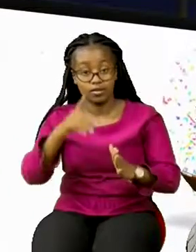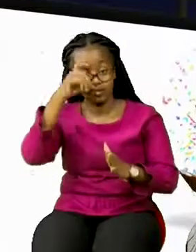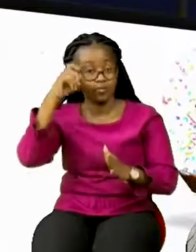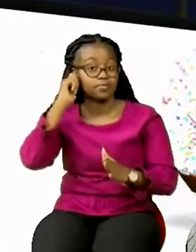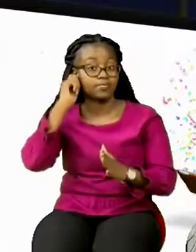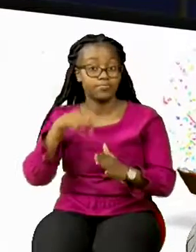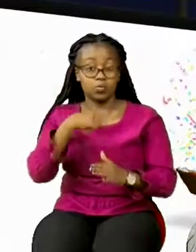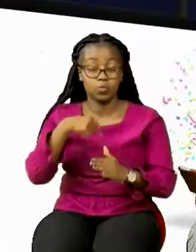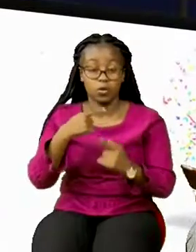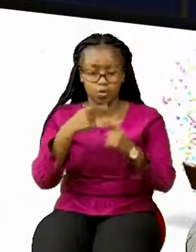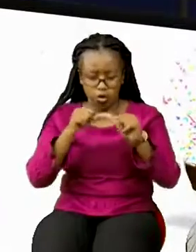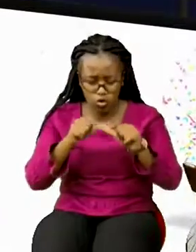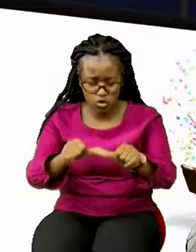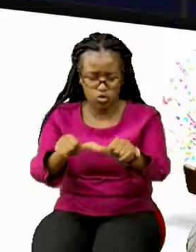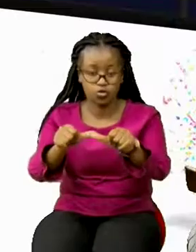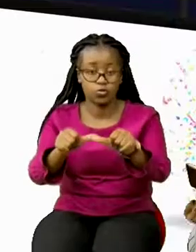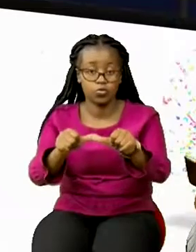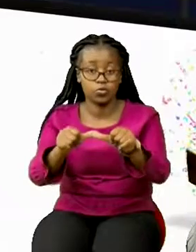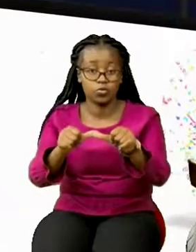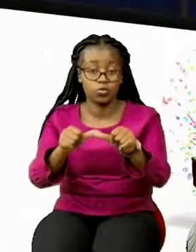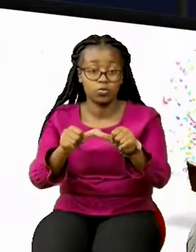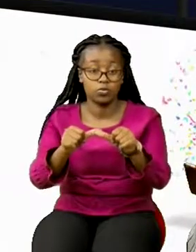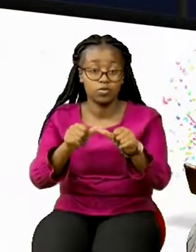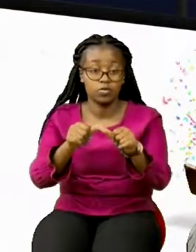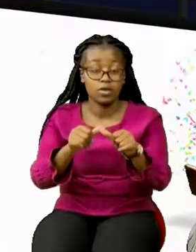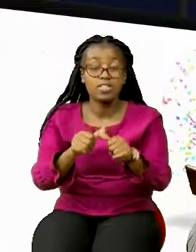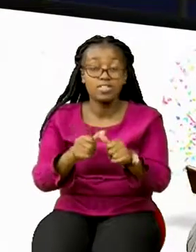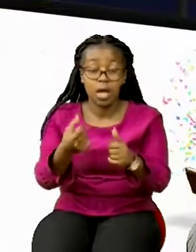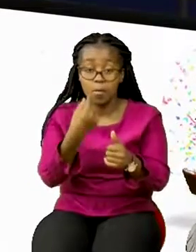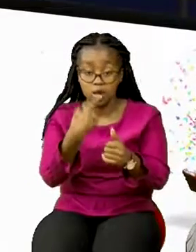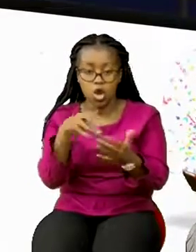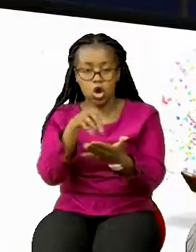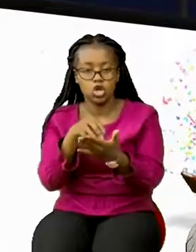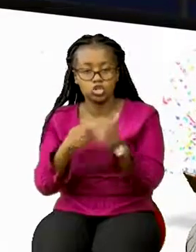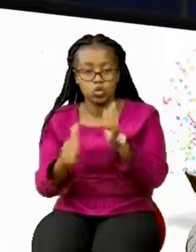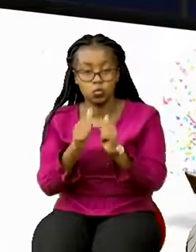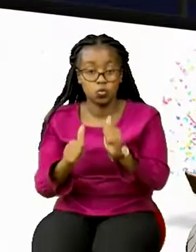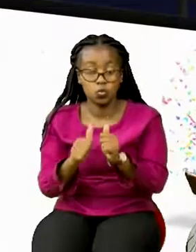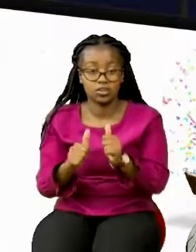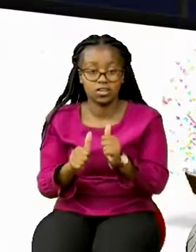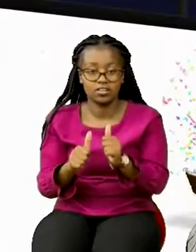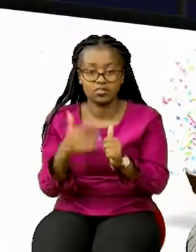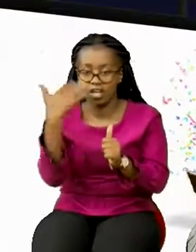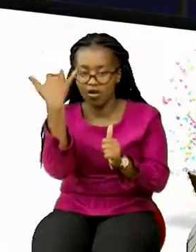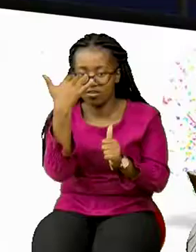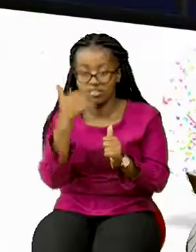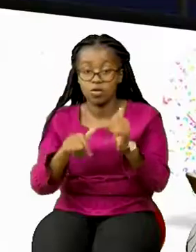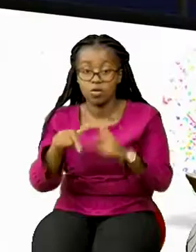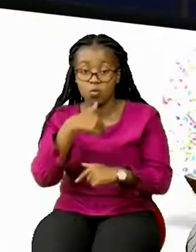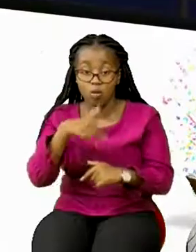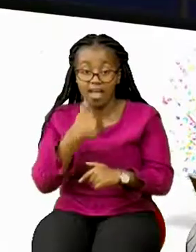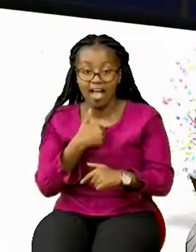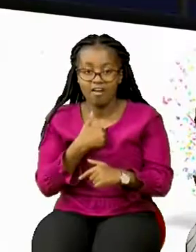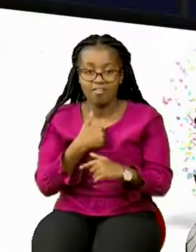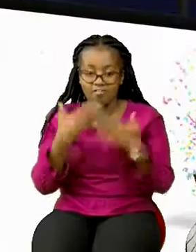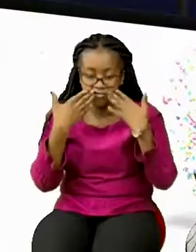Maitha. And we will be continuing with the underlying medical conditions that are associated with autism. We have covered